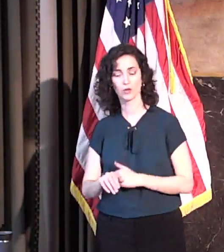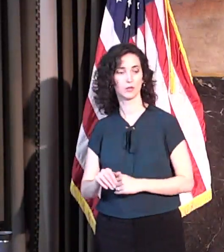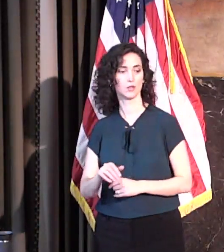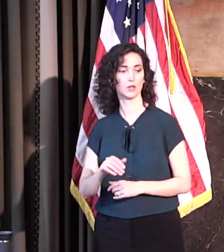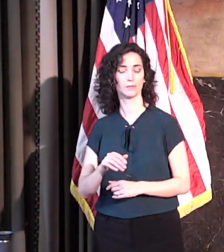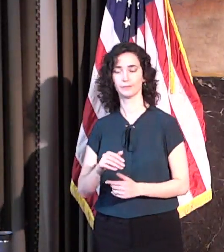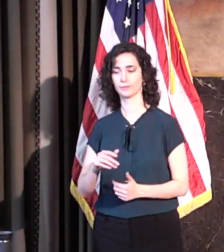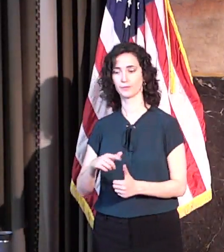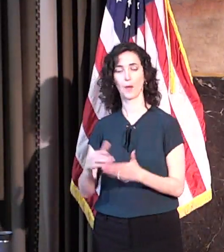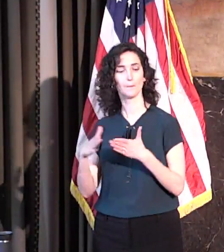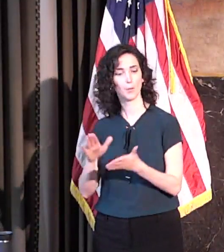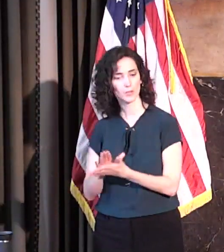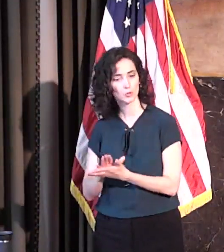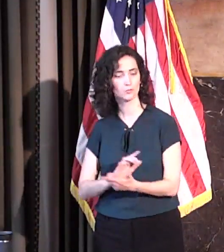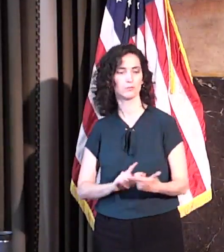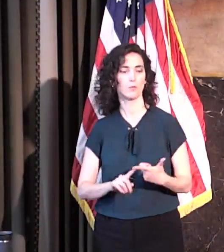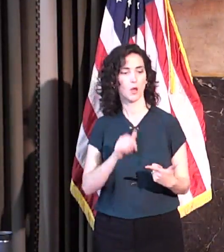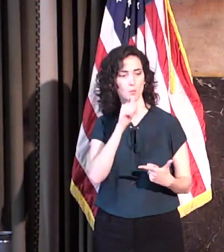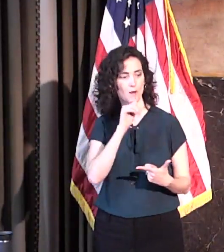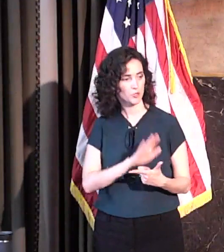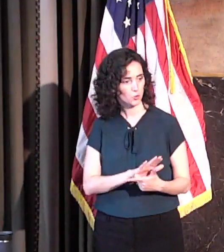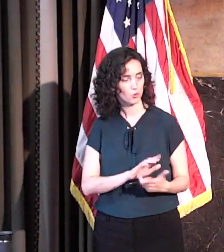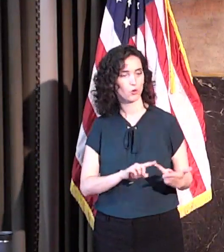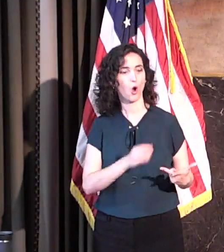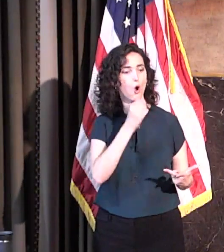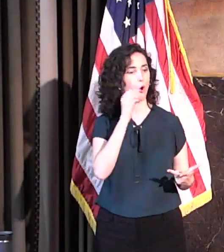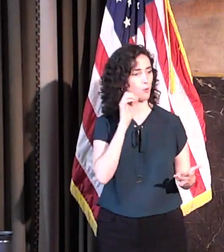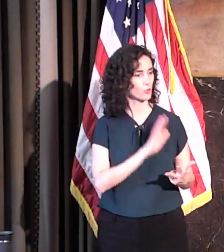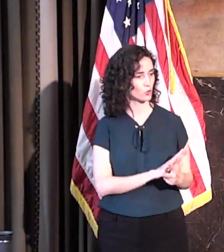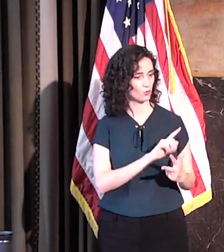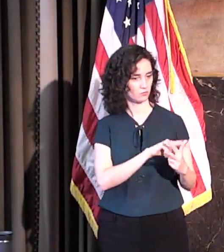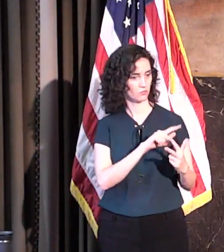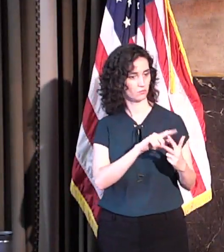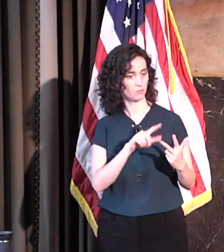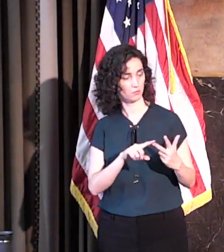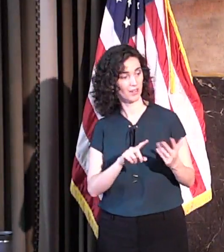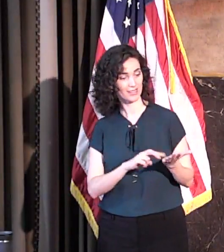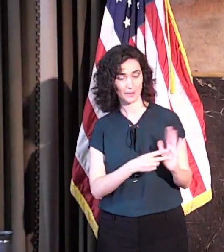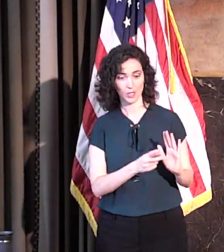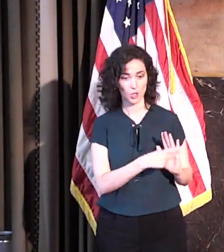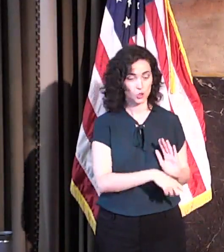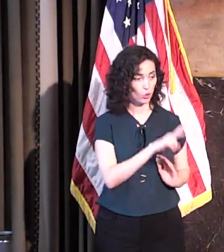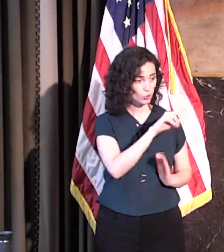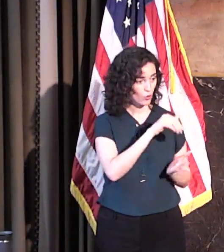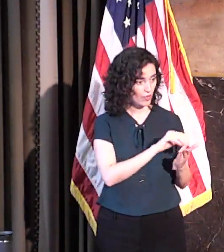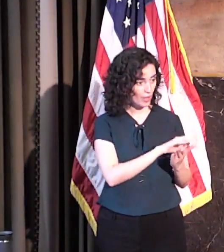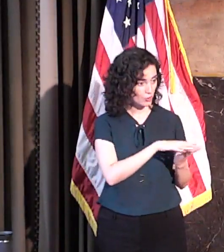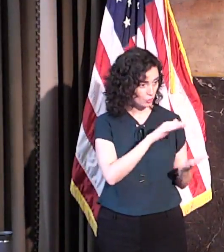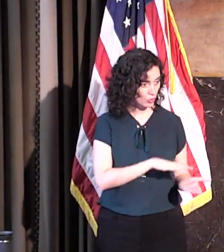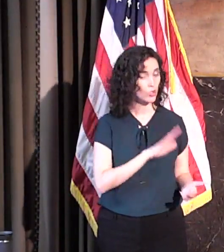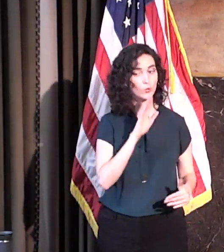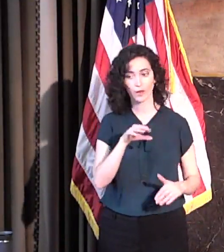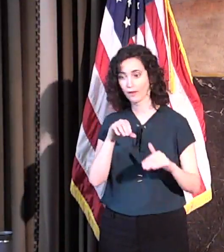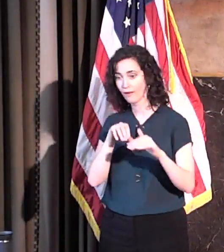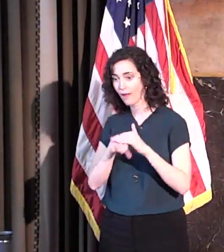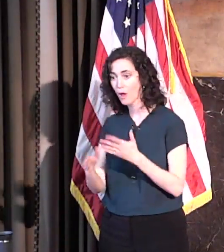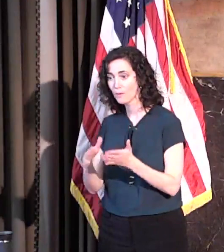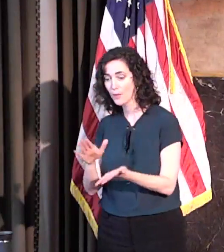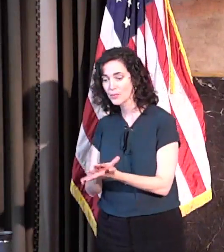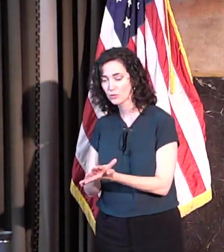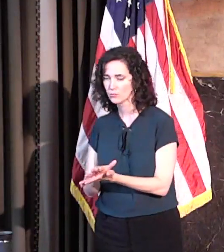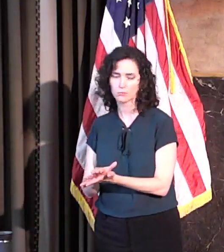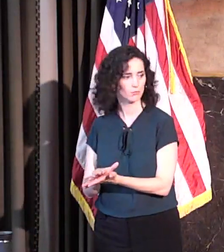or homeschool. So not all of these kids, not all of the 2,000 or so, are going to end up enrolling in a public school